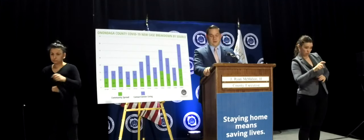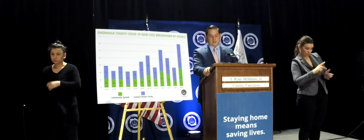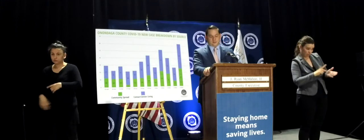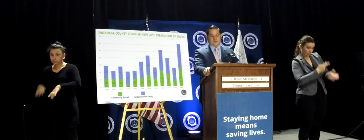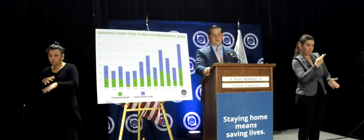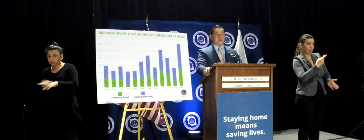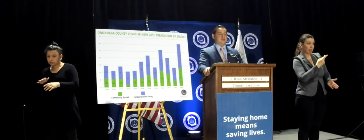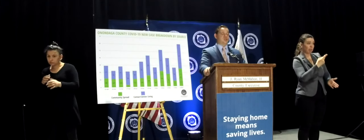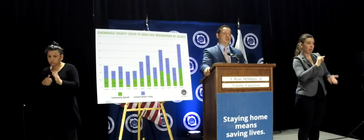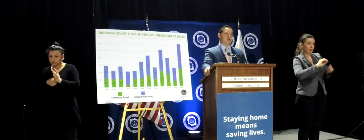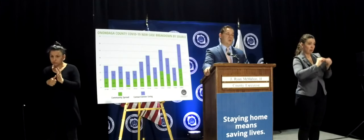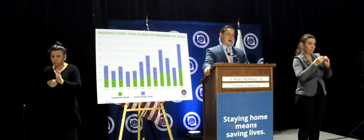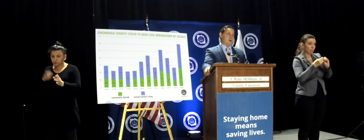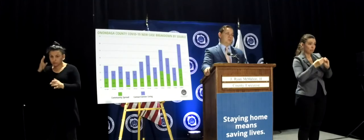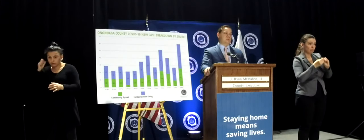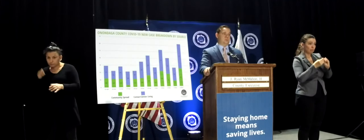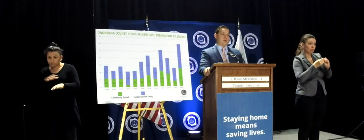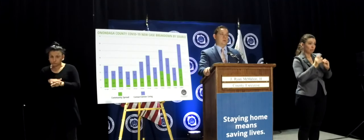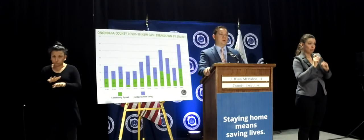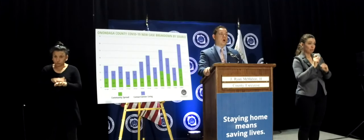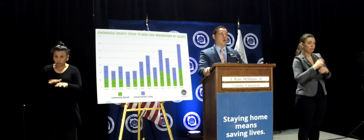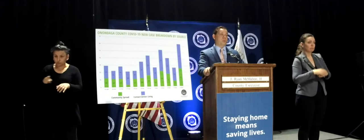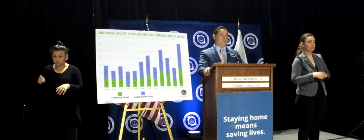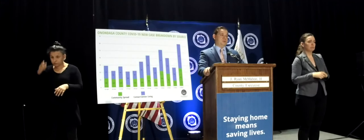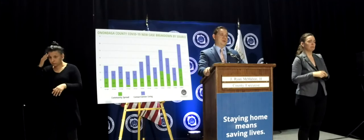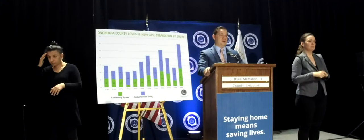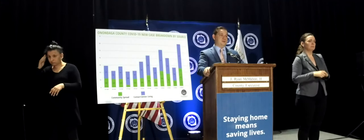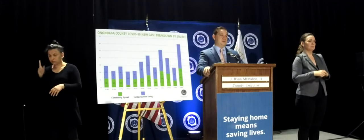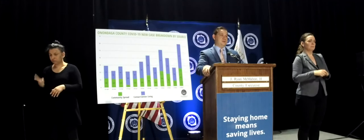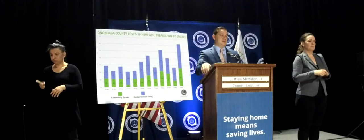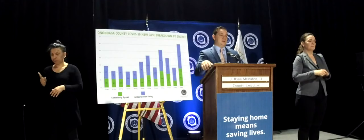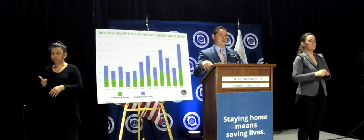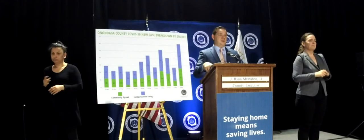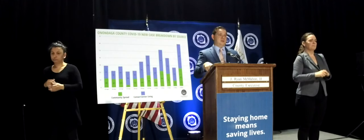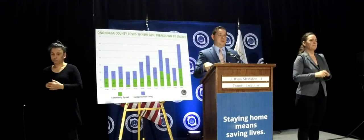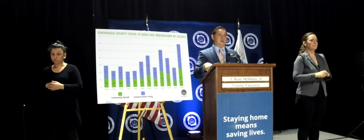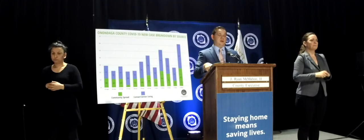the percentage should go down, I would hope, because